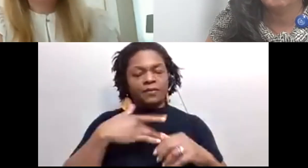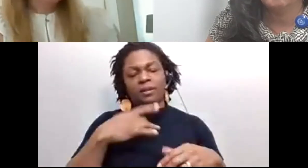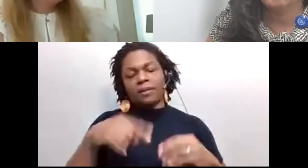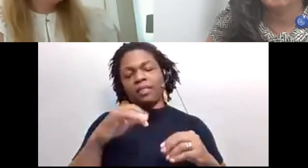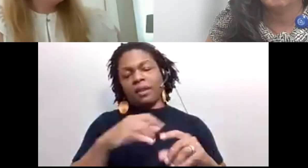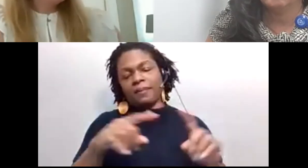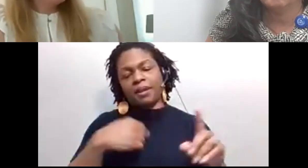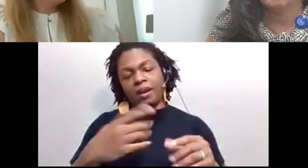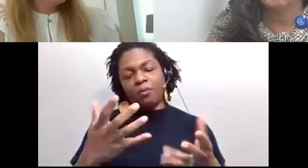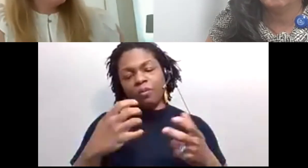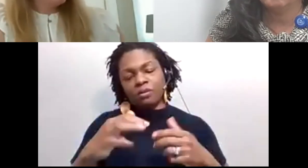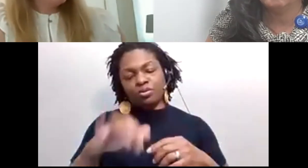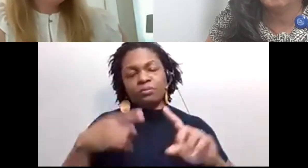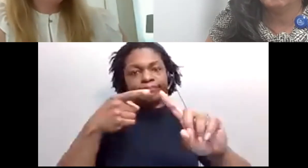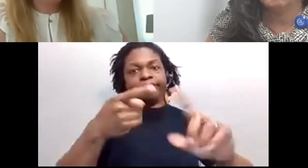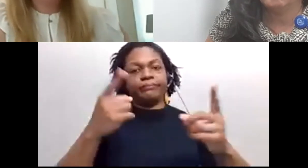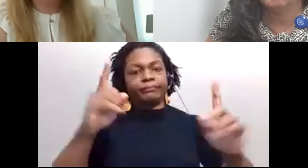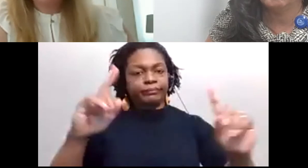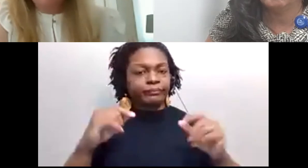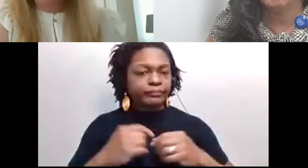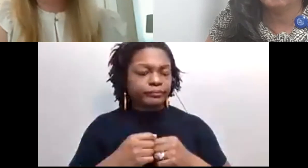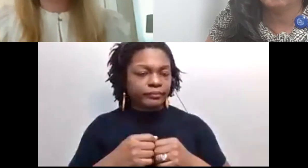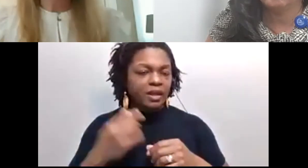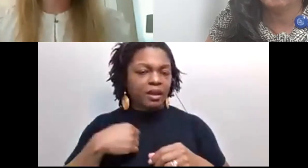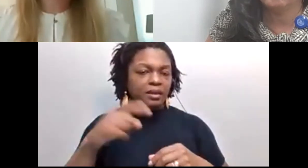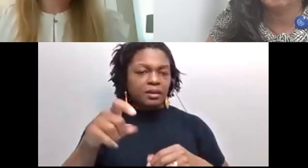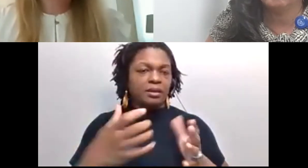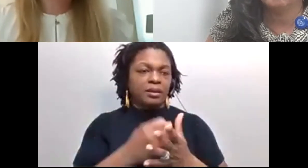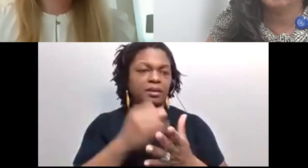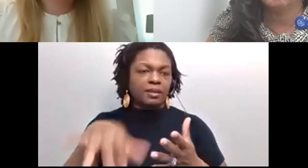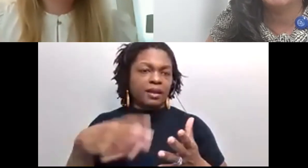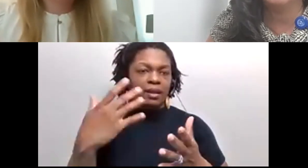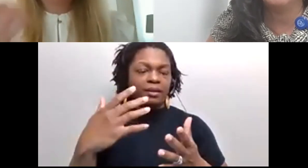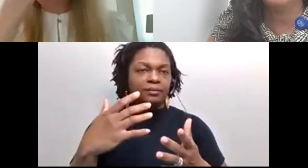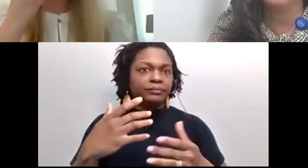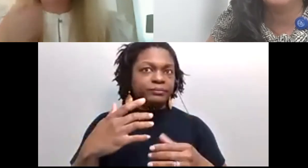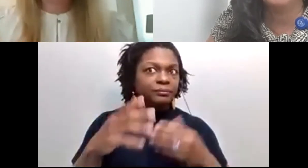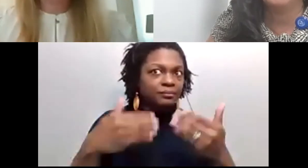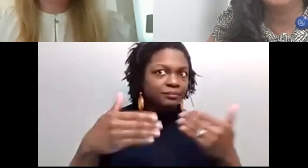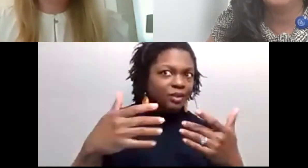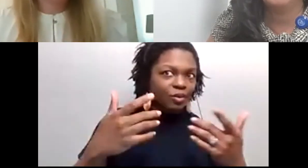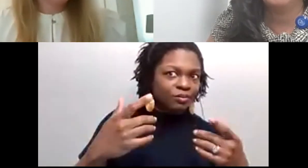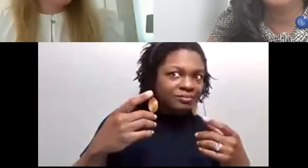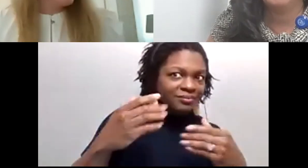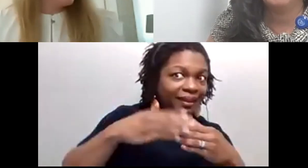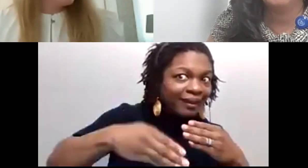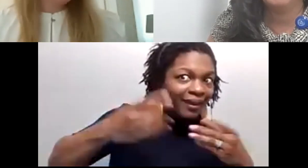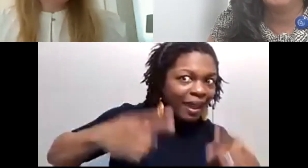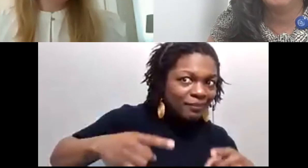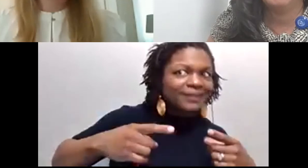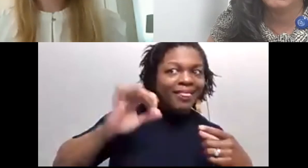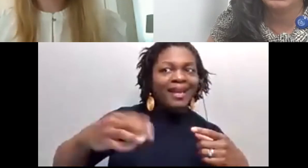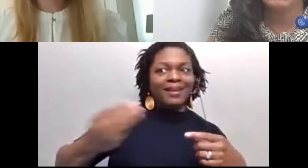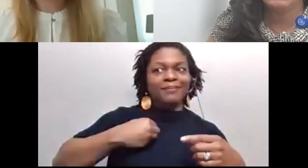see things through. I got to get the gratification at the end. So up to you guys.